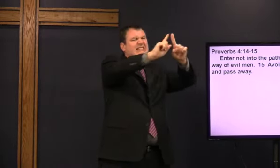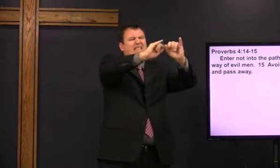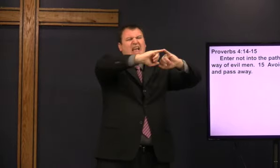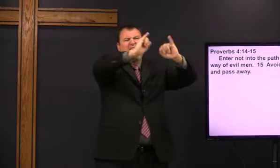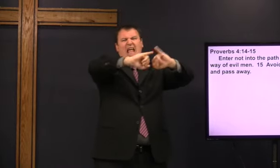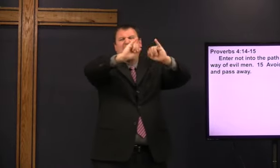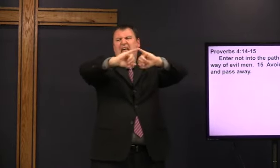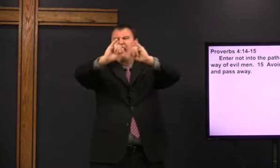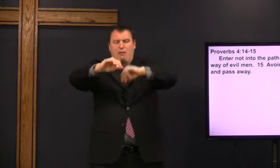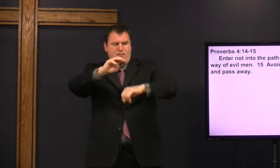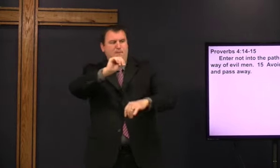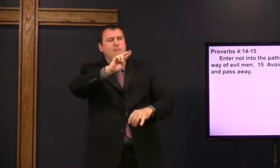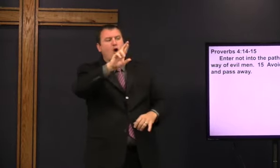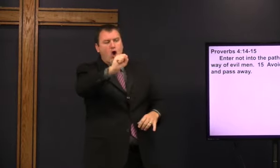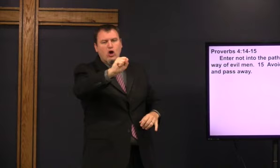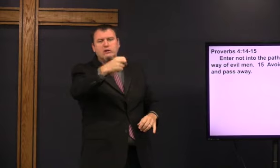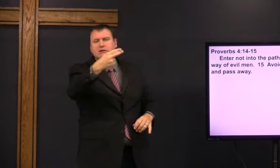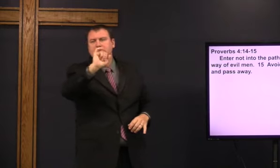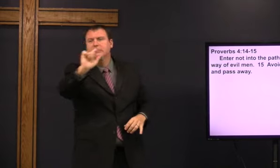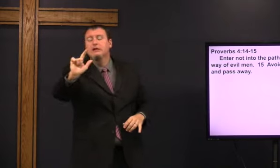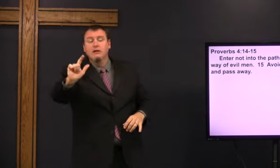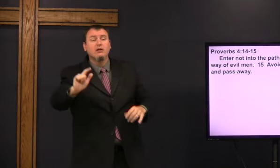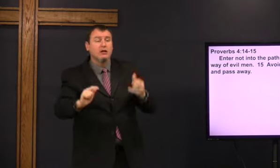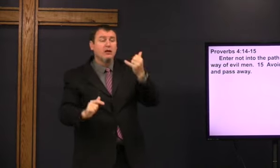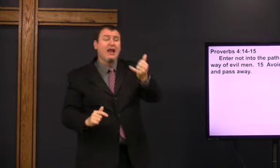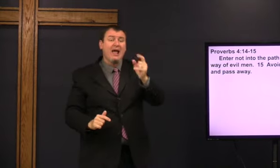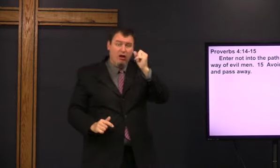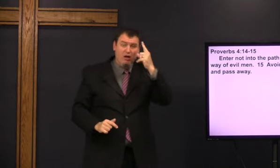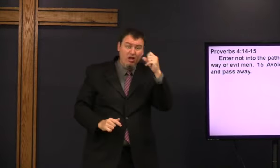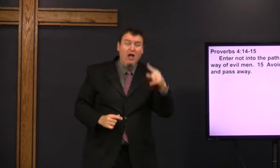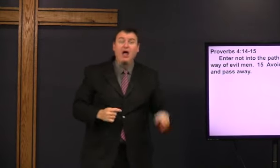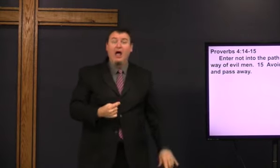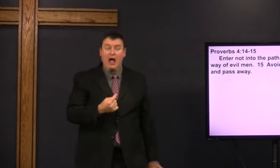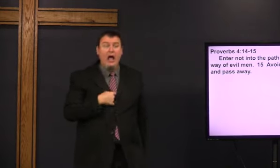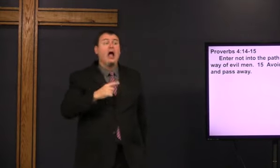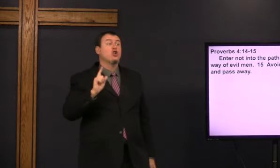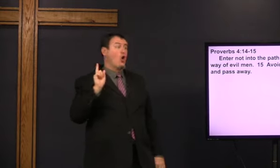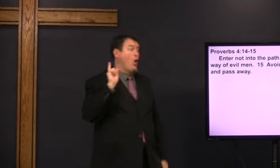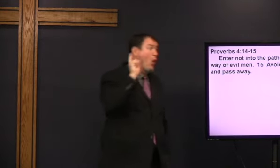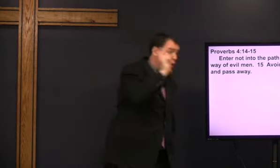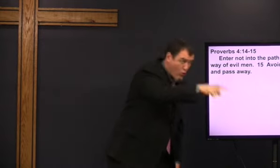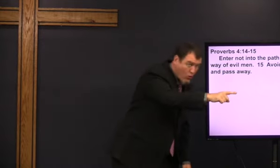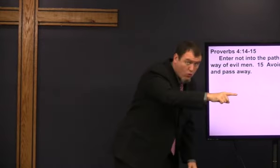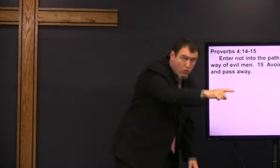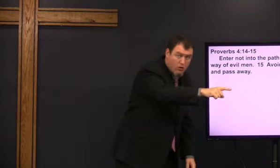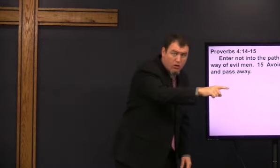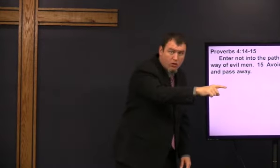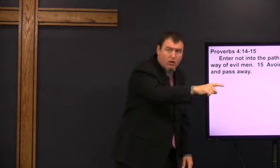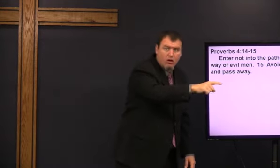Paul was willing to go to lots of different places. Now, you understand, I went there,